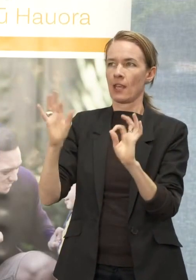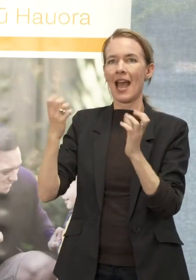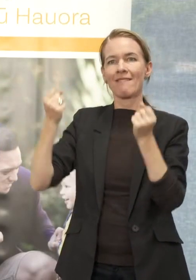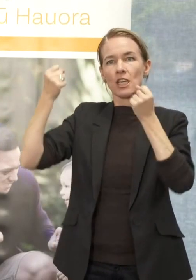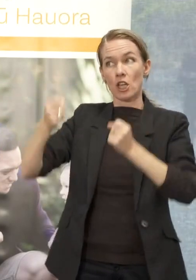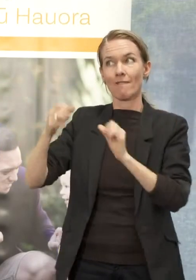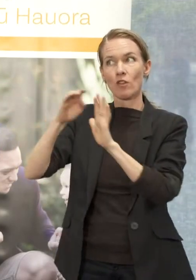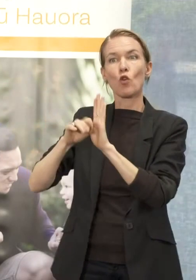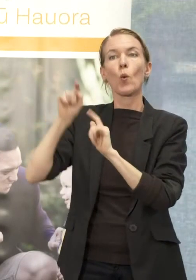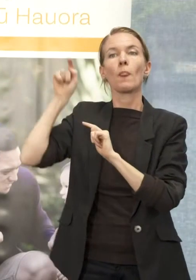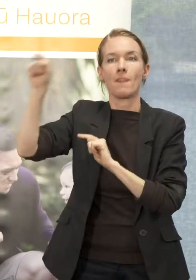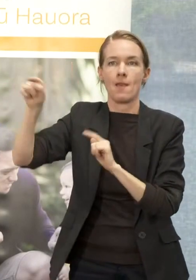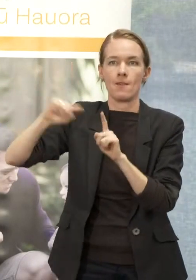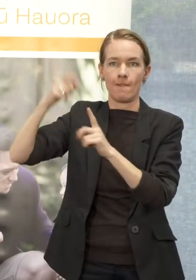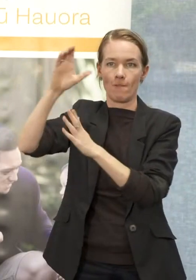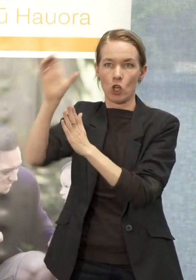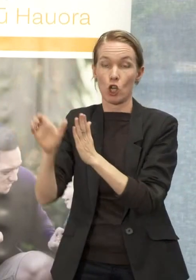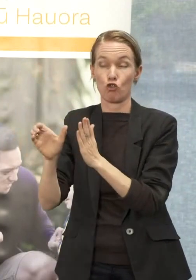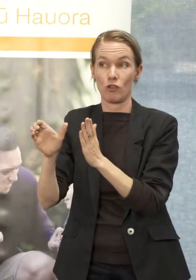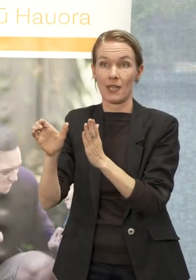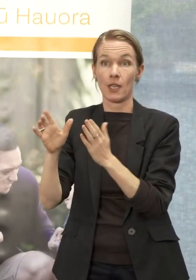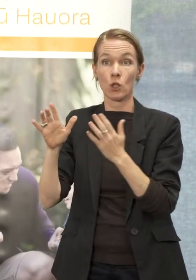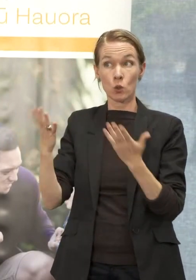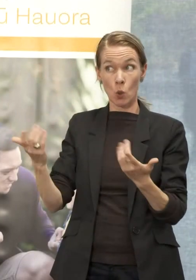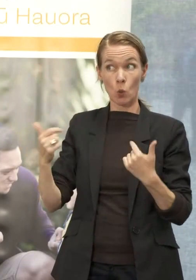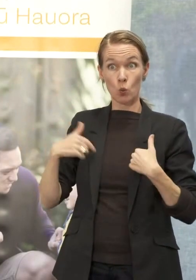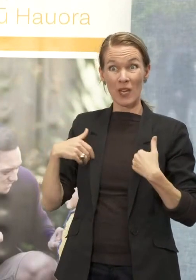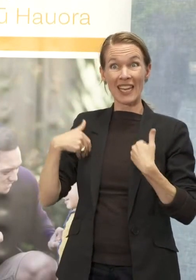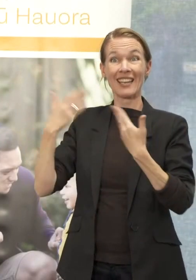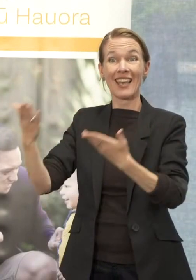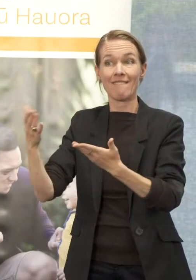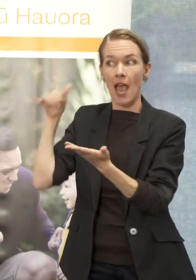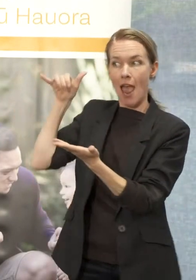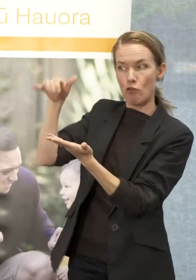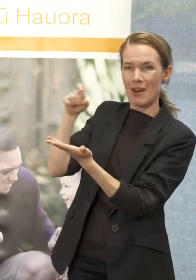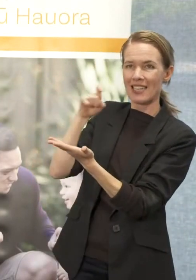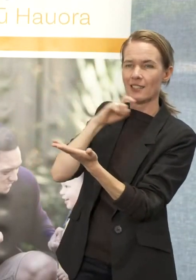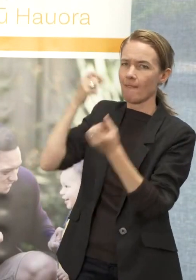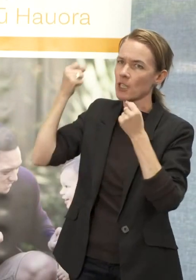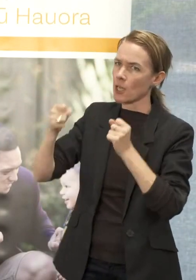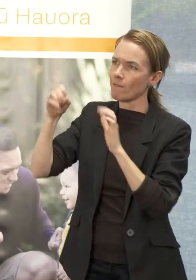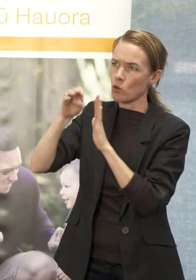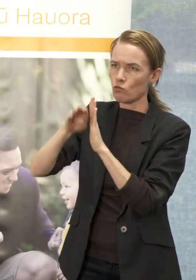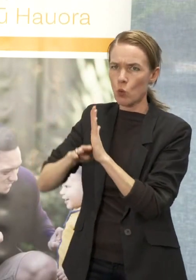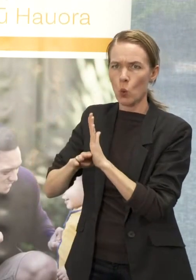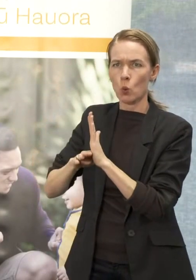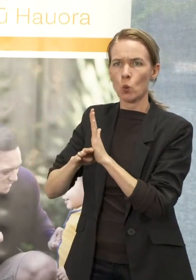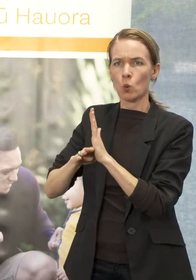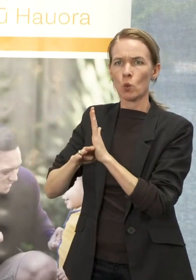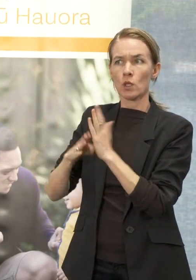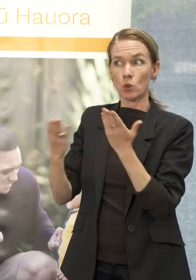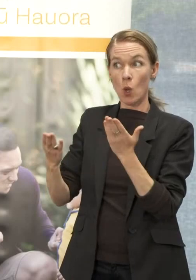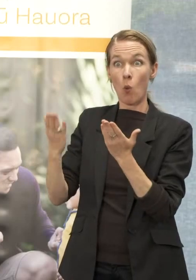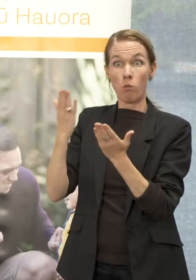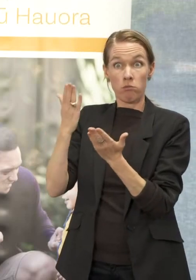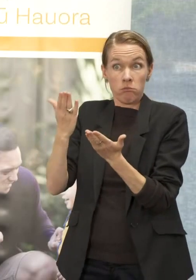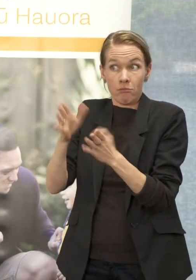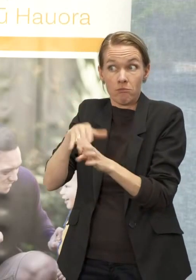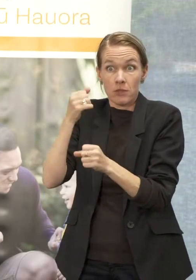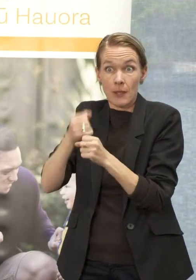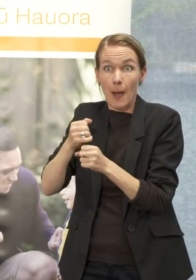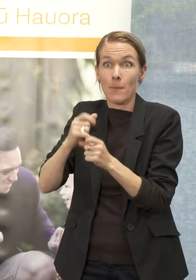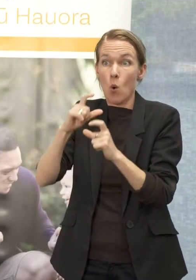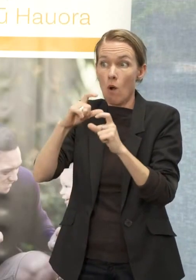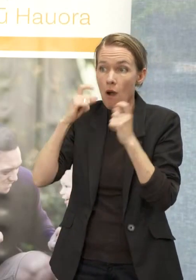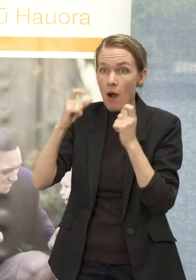crew to comply with those requirements. We have said that if there